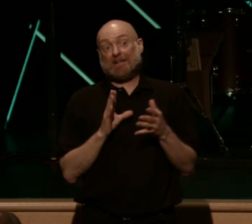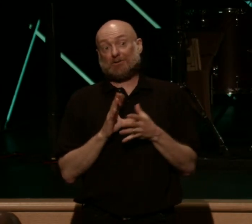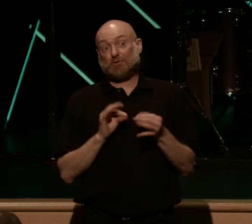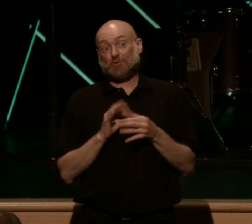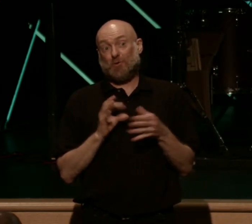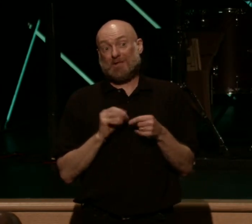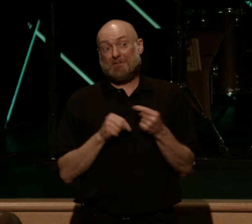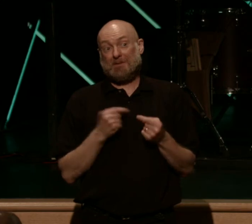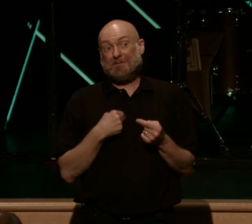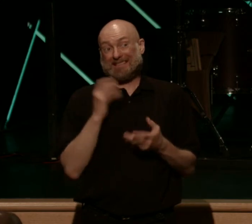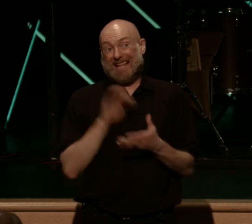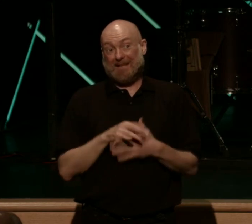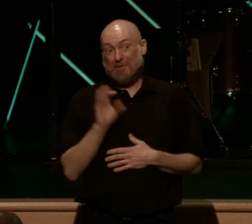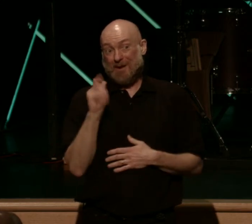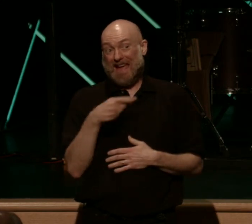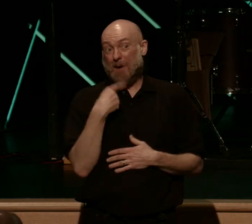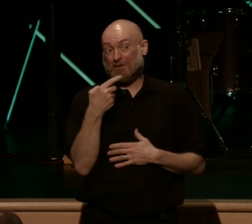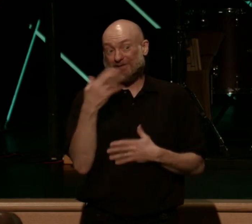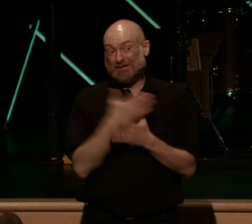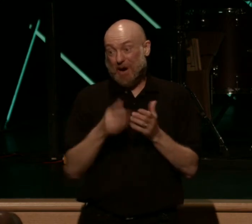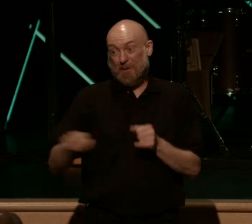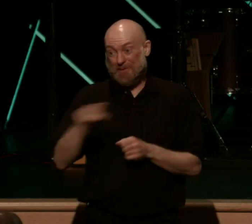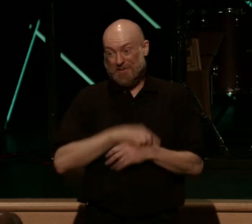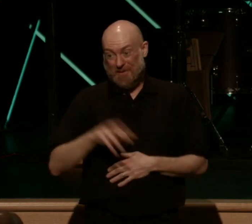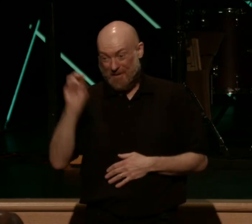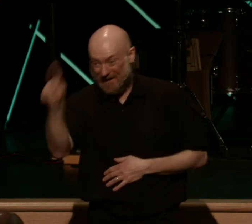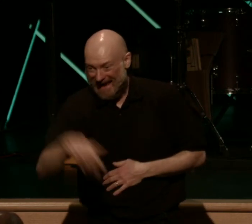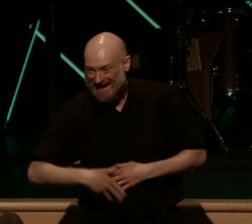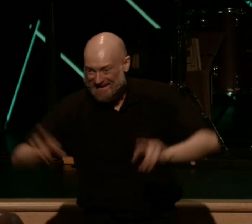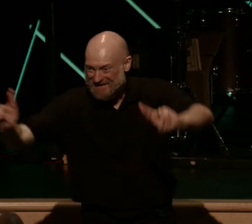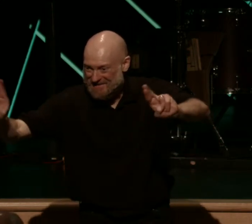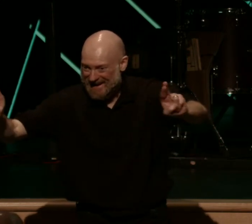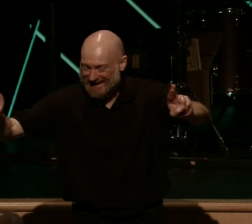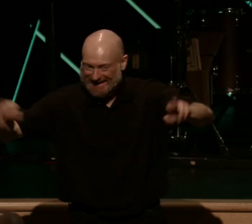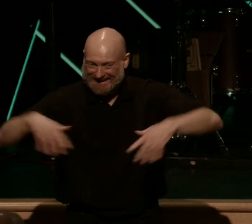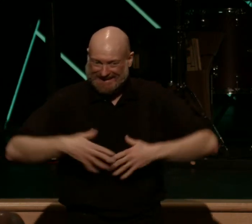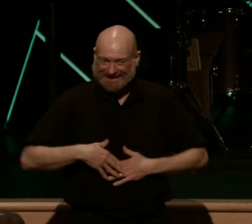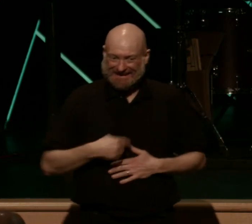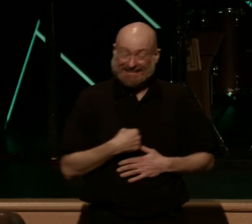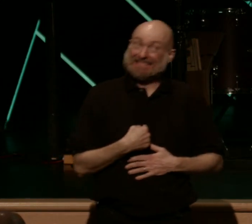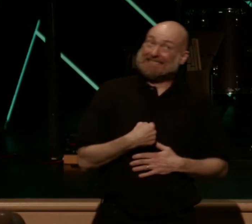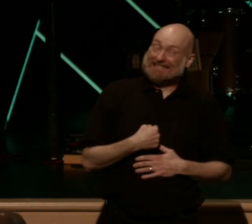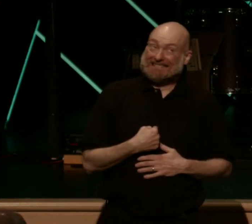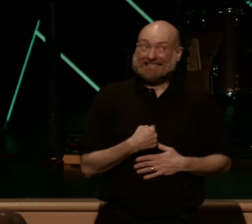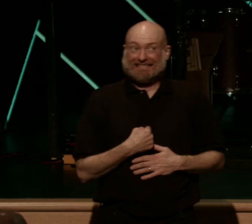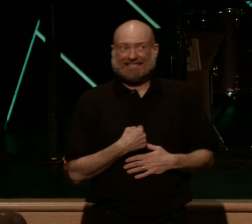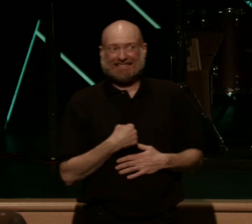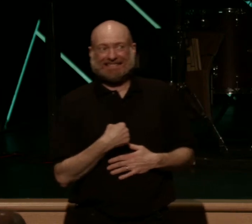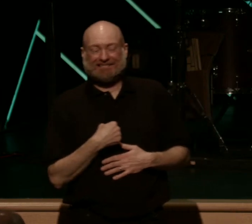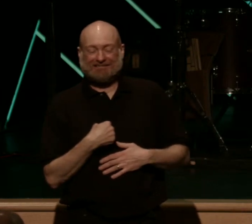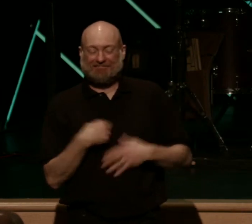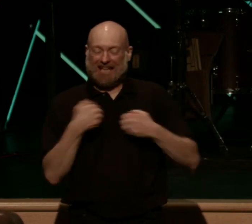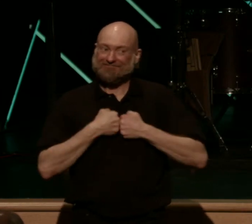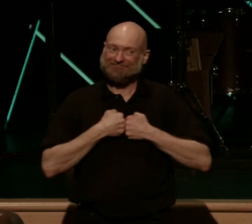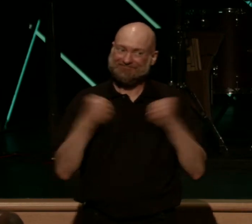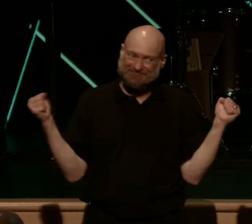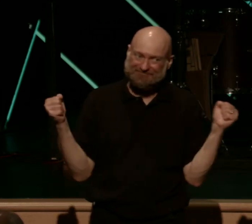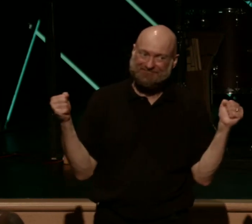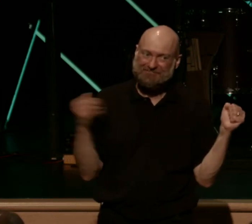husband fails tonight, okay? Epic husband fails. When I say epic, I mean it. I mean it, okay? Epic husband